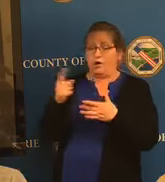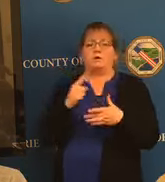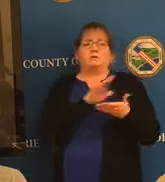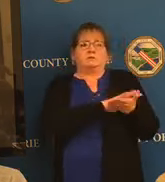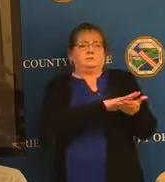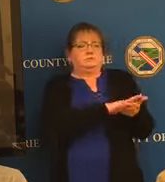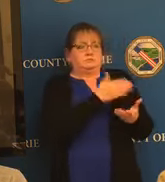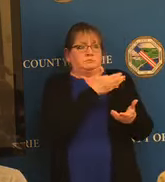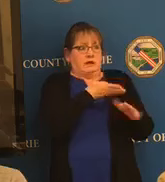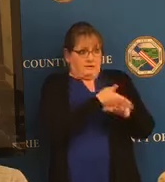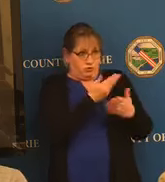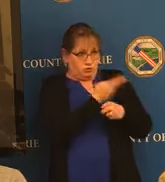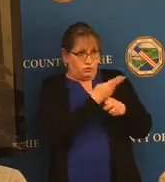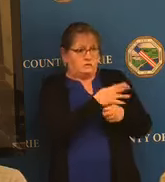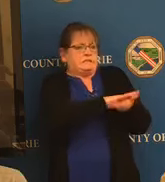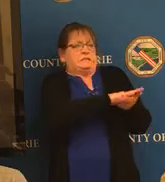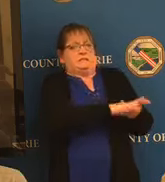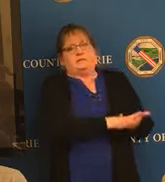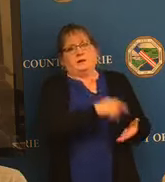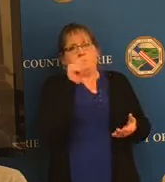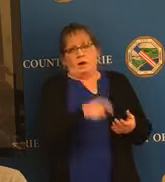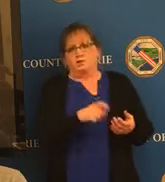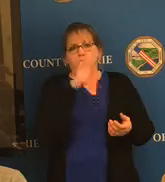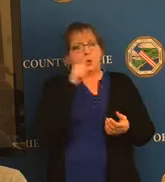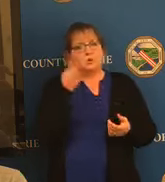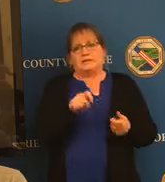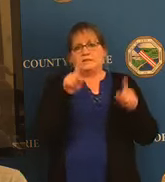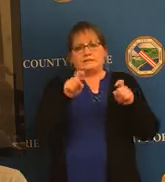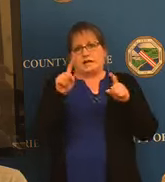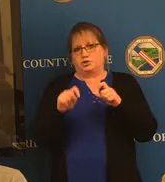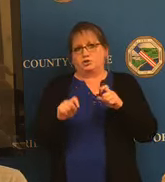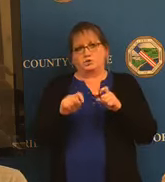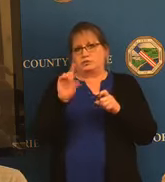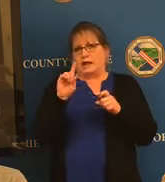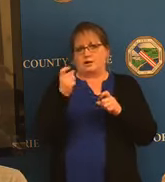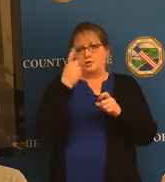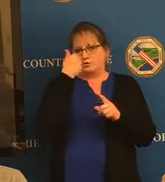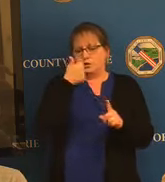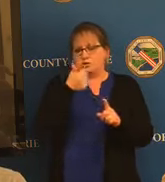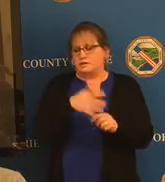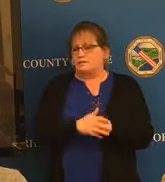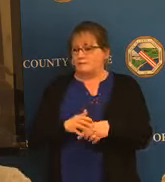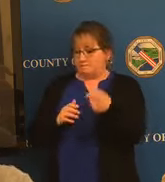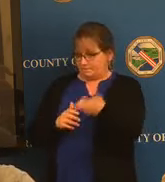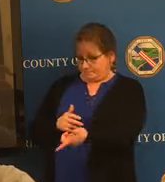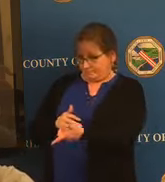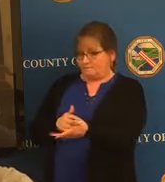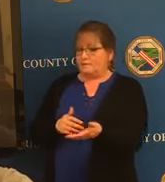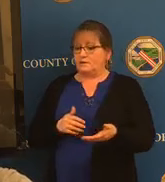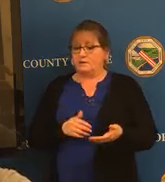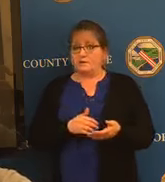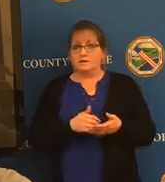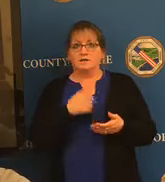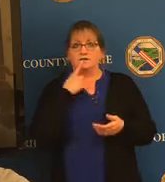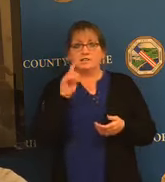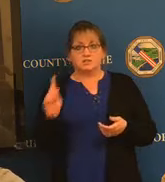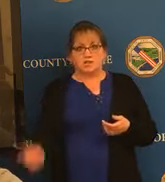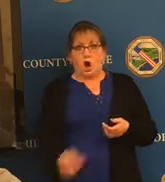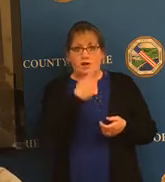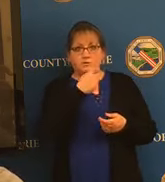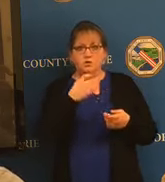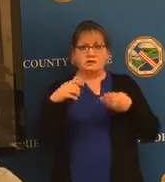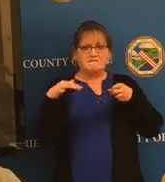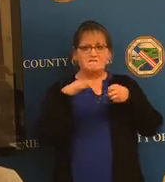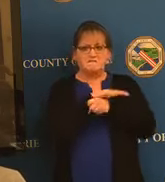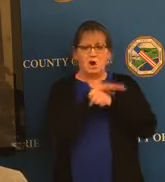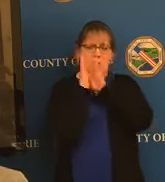to diagnose yourself with COVID-19. I think this is a good question for the county executive. The writer says golf courses are packed